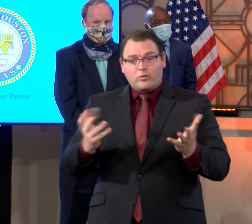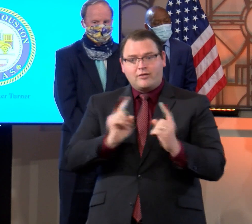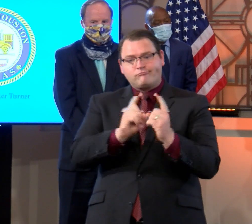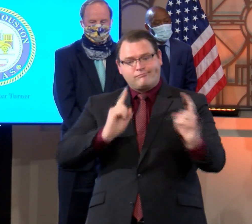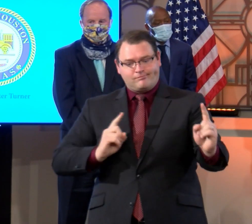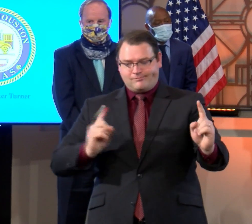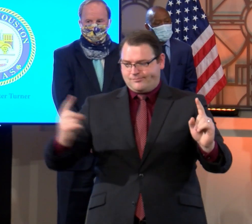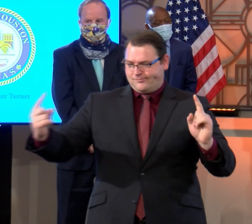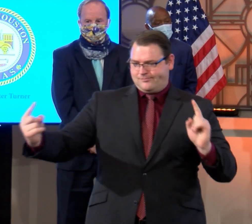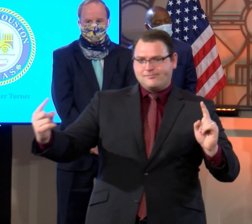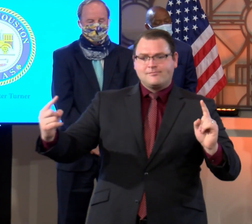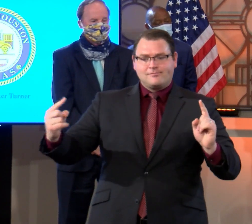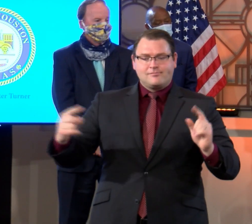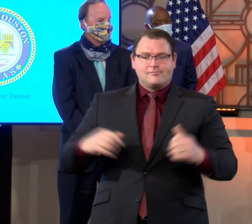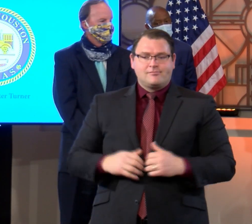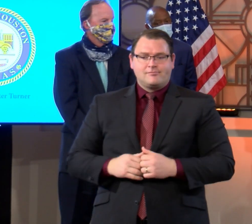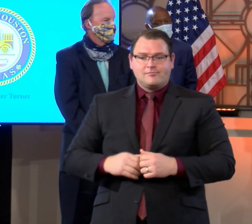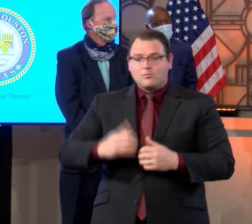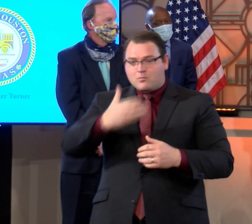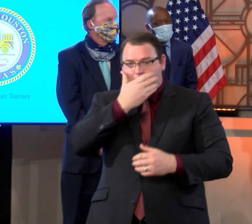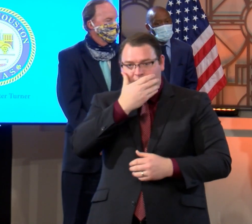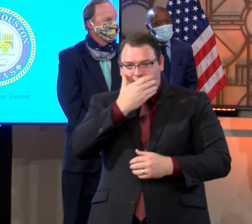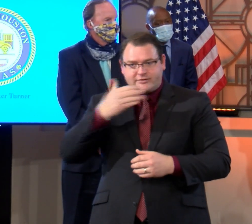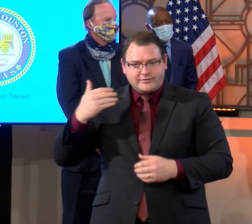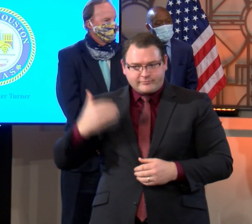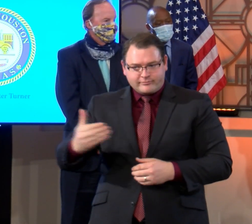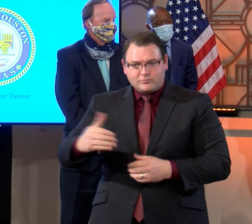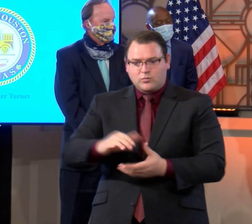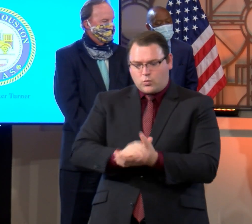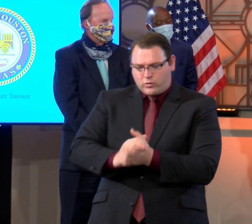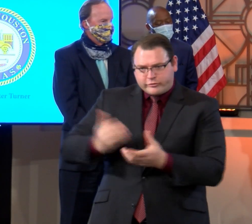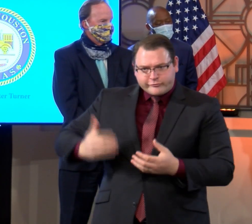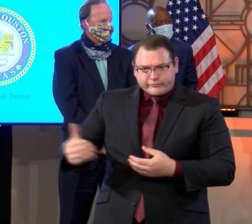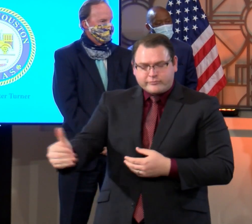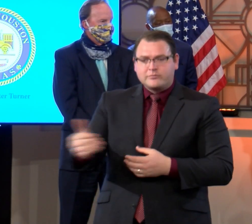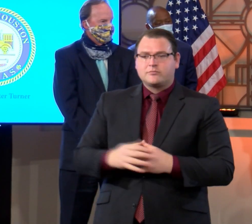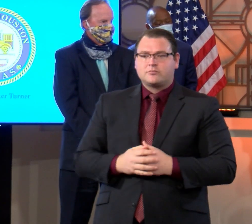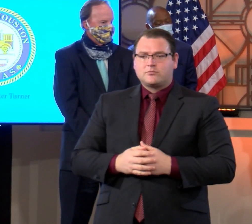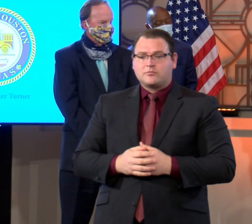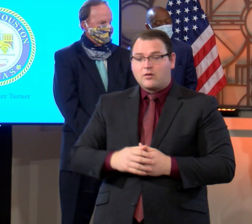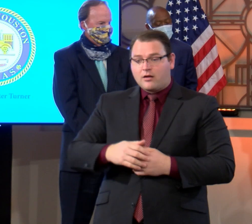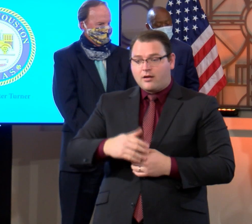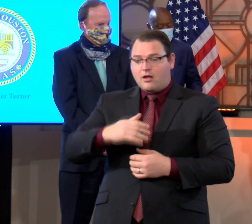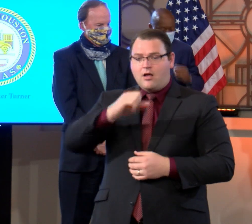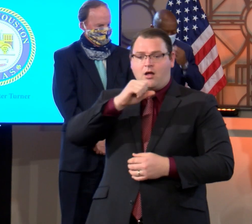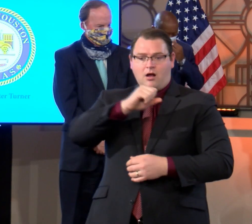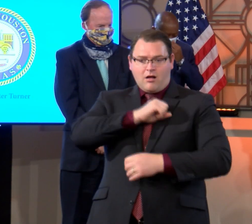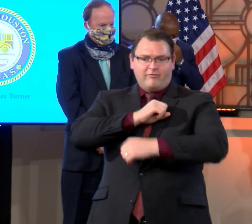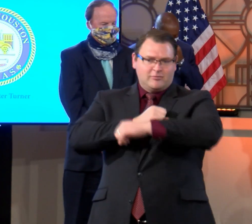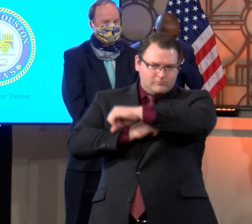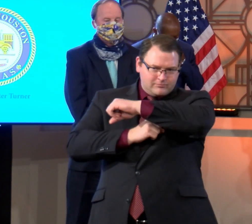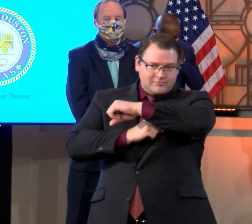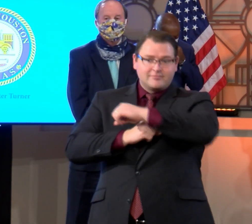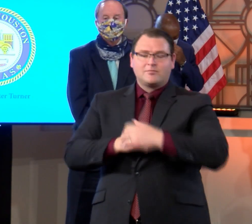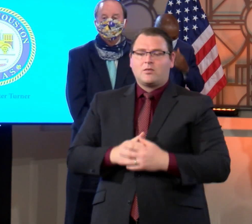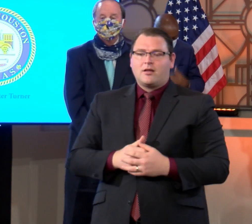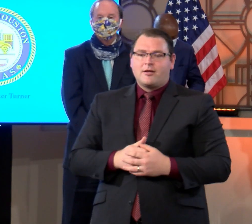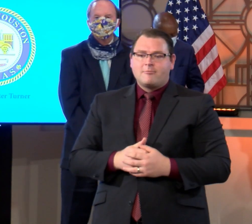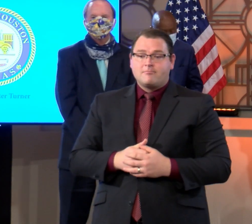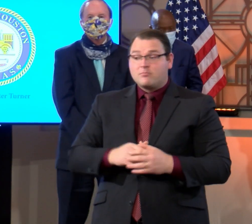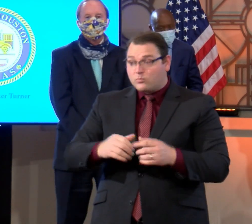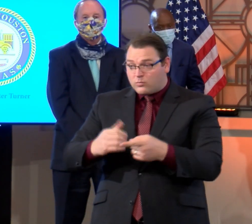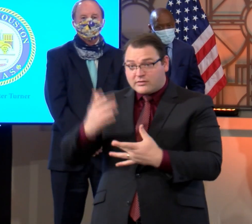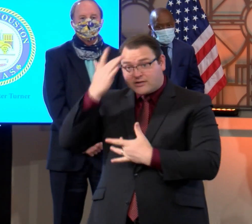wearing your mask, washing your hands, covering your cough, staying home when you're ill. As we move forward, we have to redouble